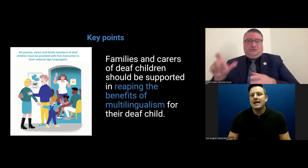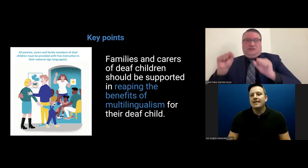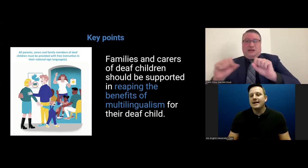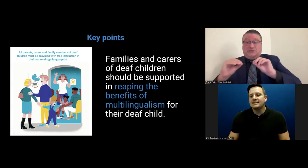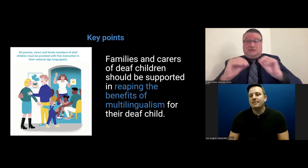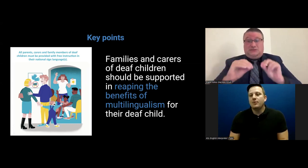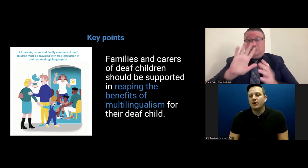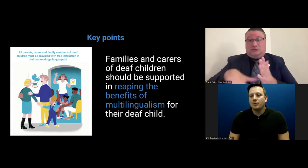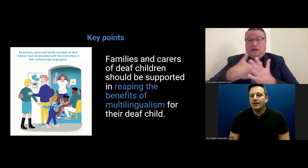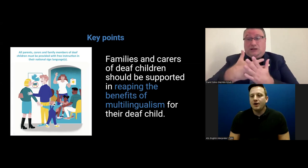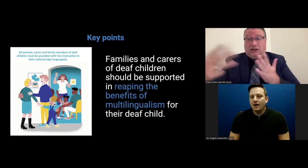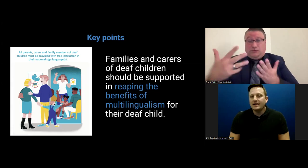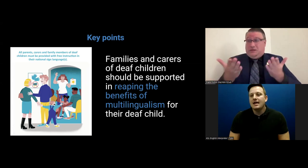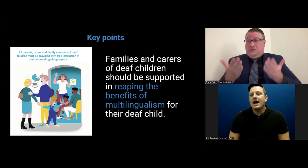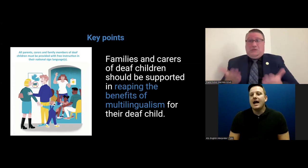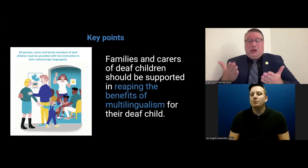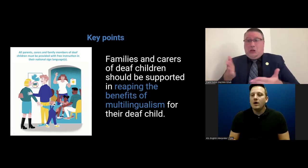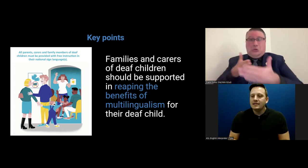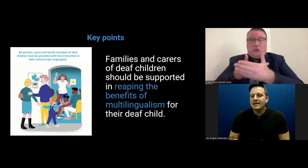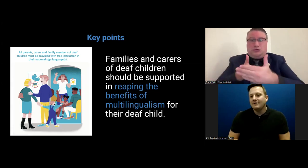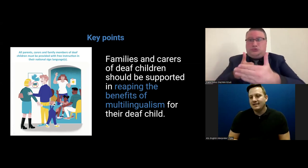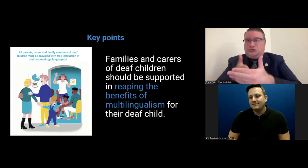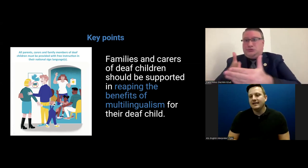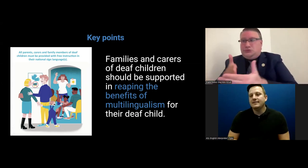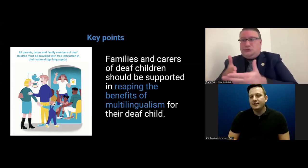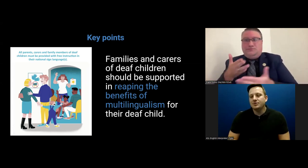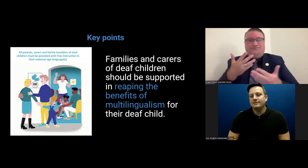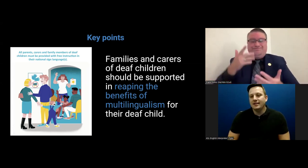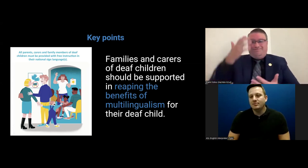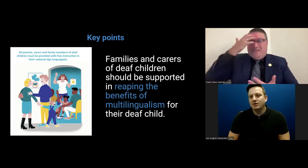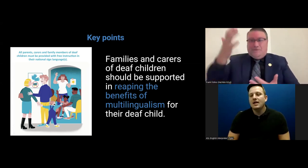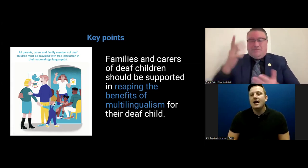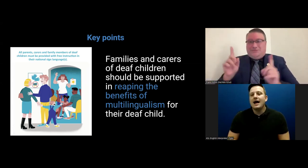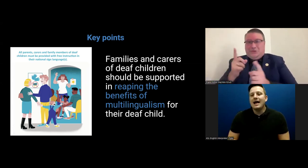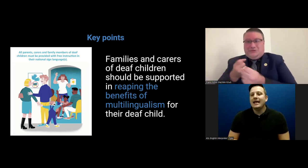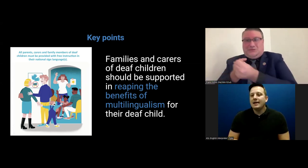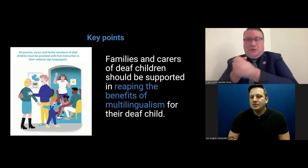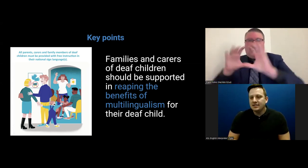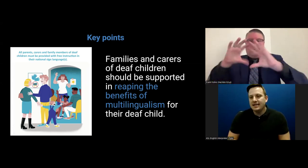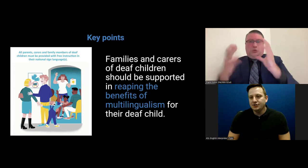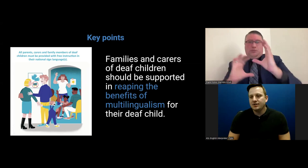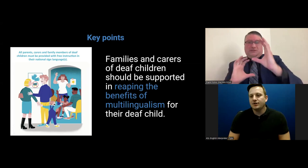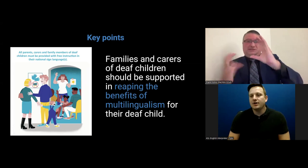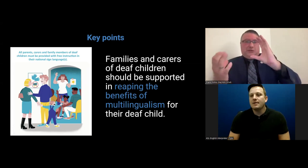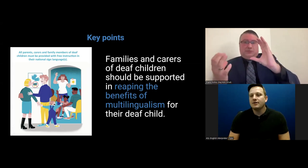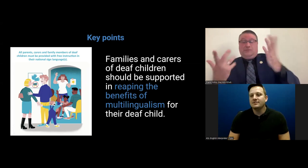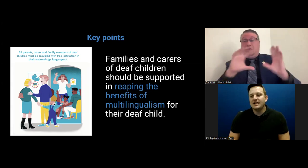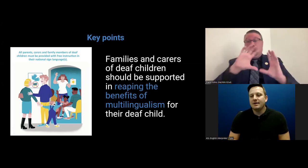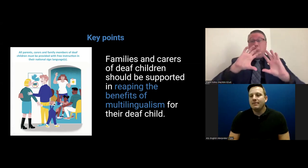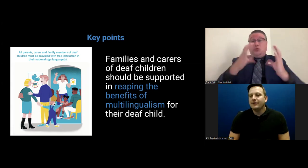and that is something we are working on and wanting to have deaf individuals available and able to teach. There are a number of systemic barriers